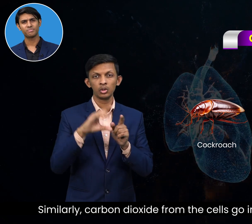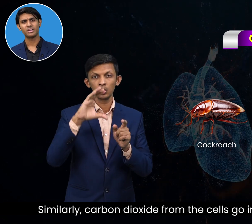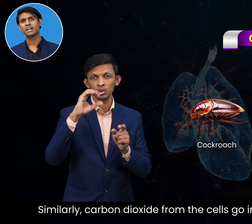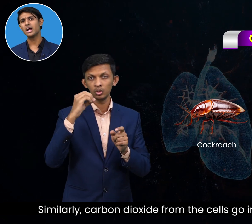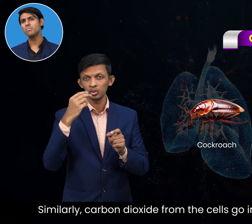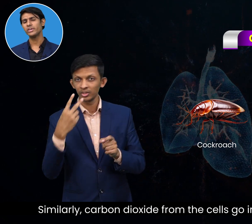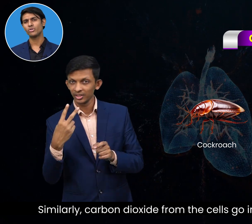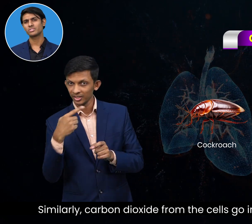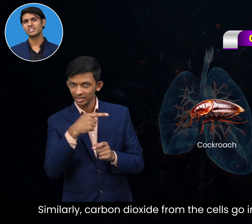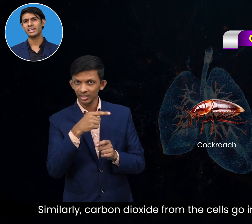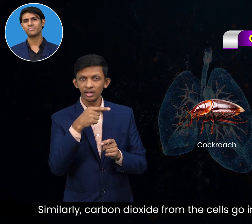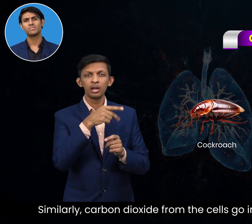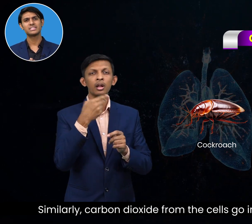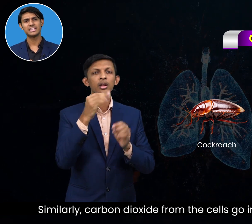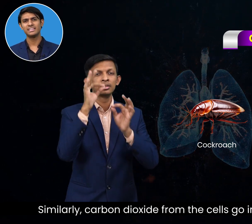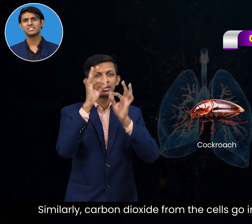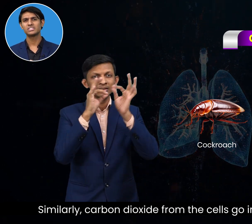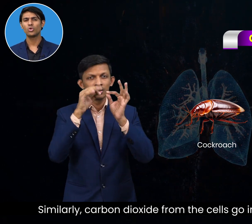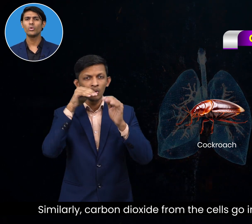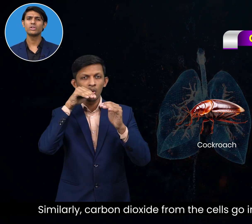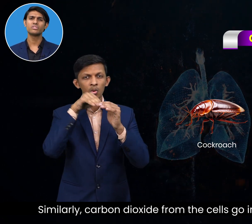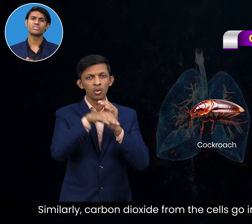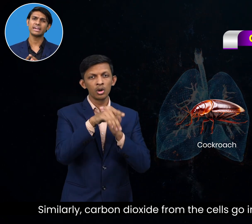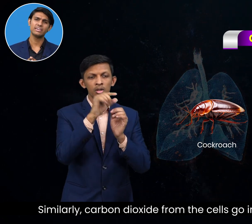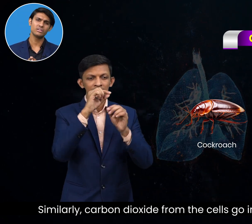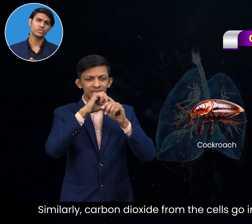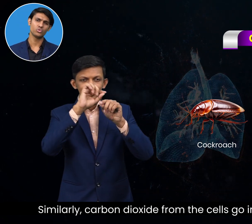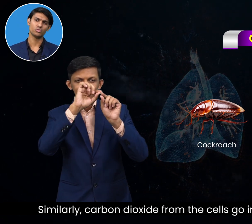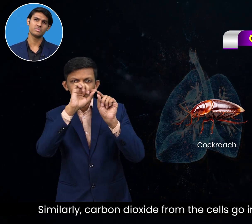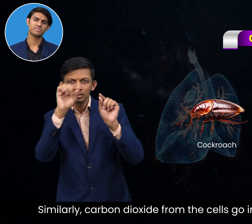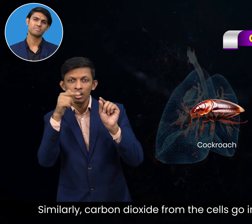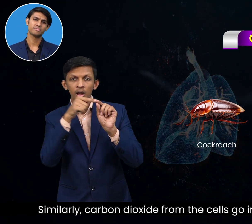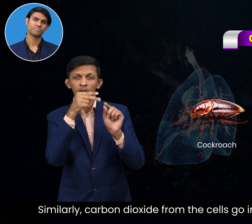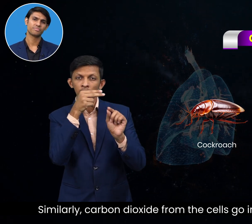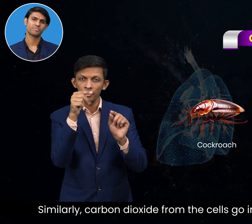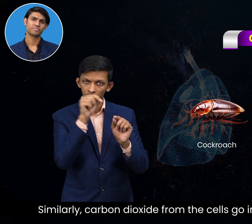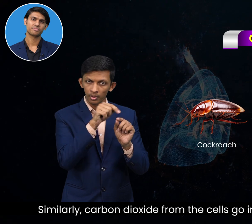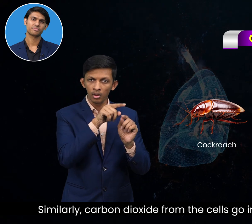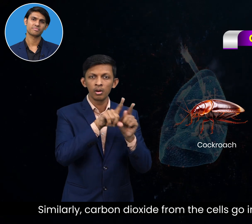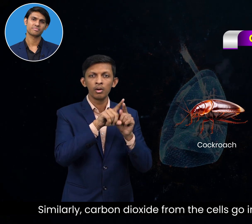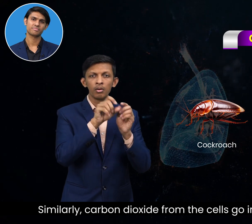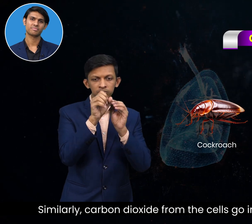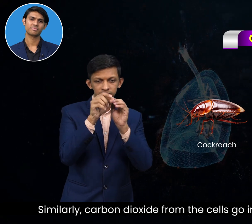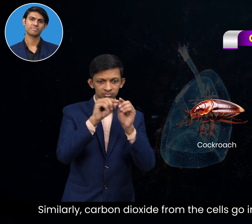Similarly, carbon dioxide from the cells go into the tracheal tubes